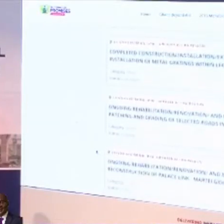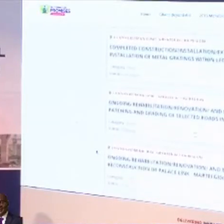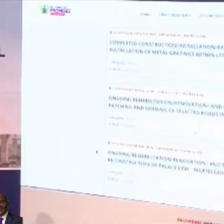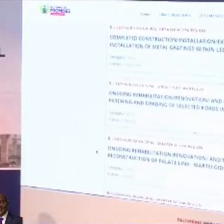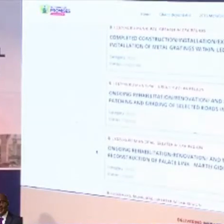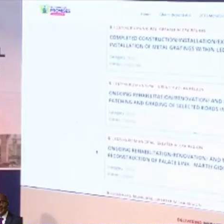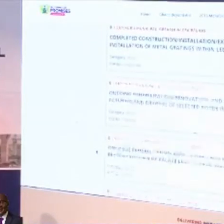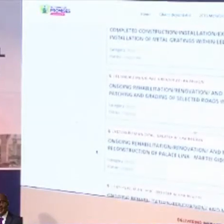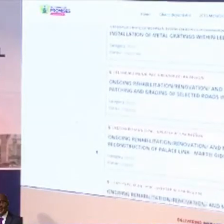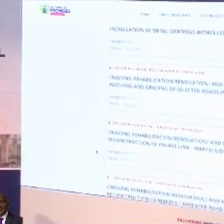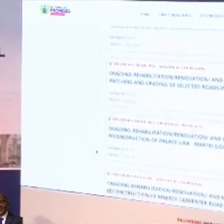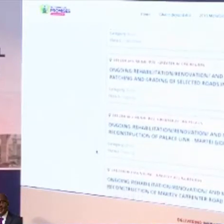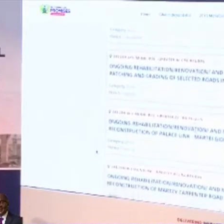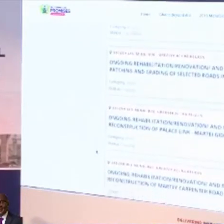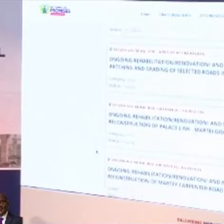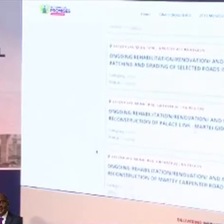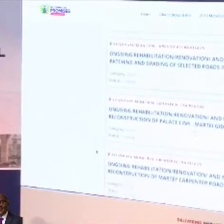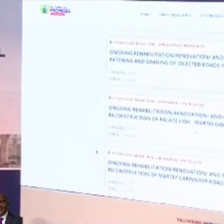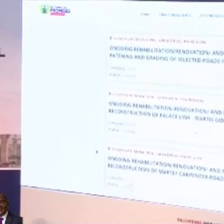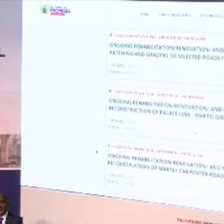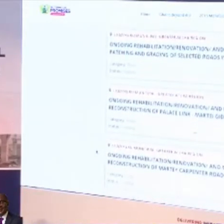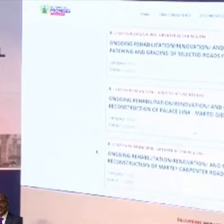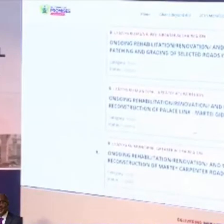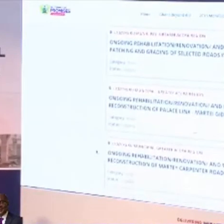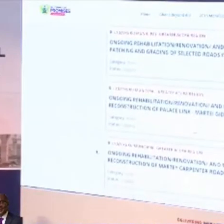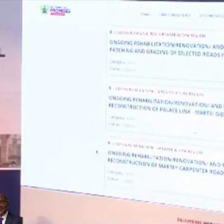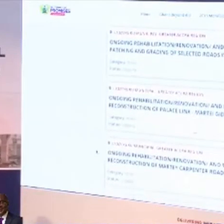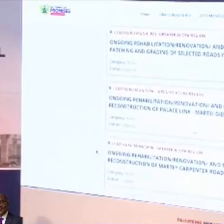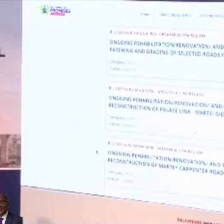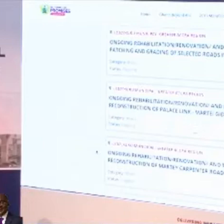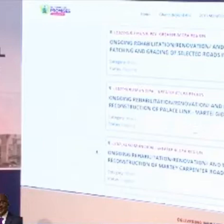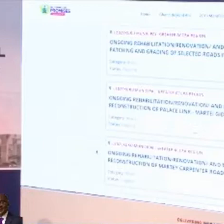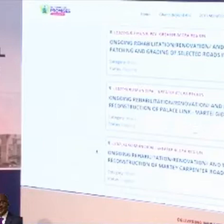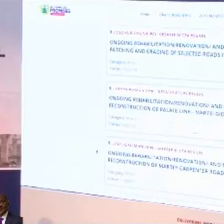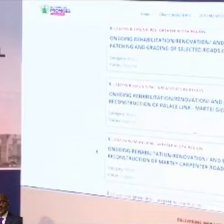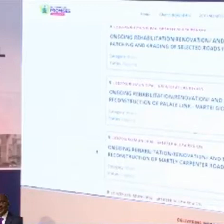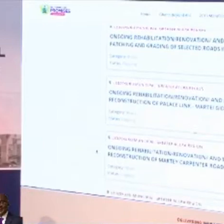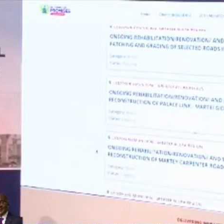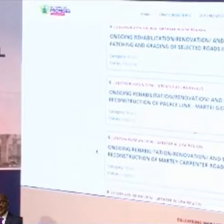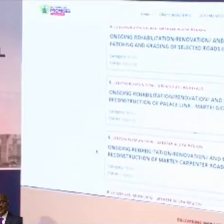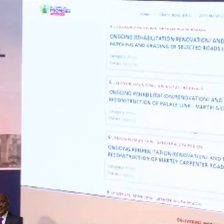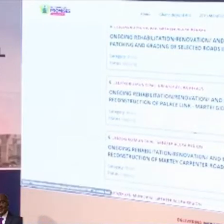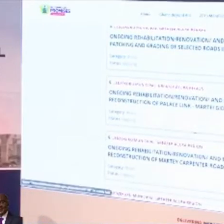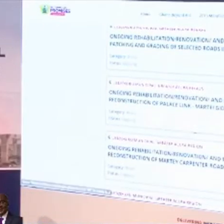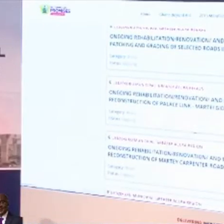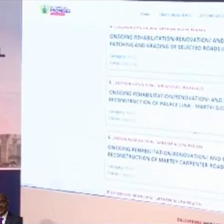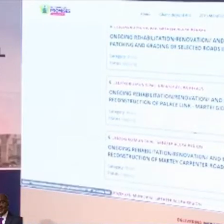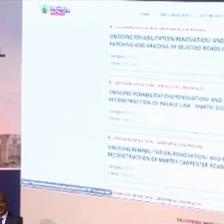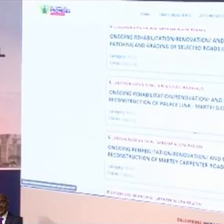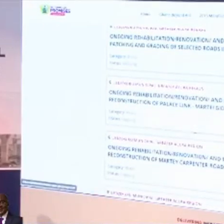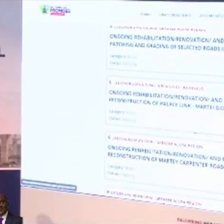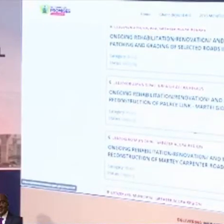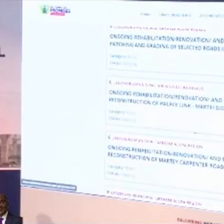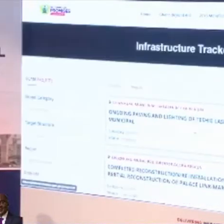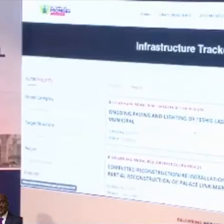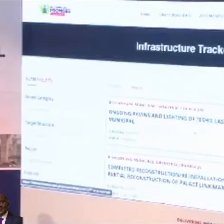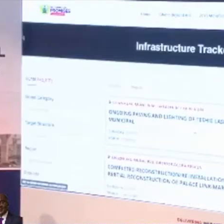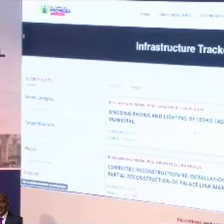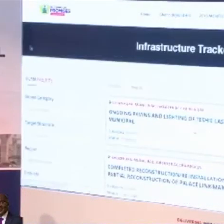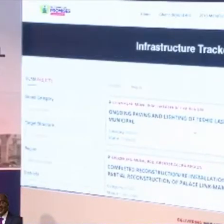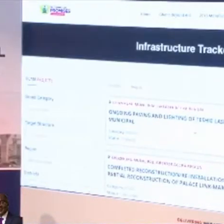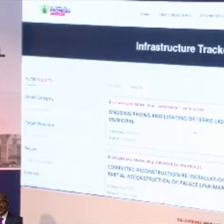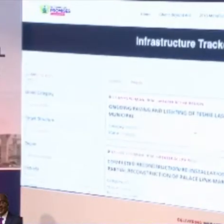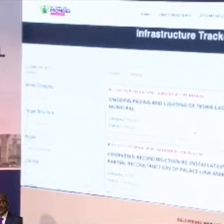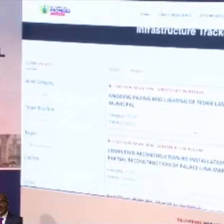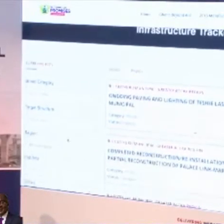So this is Lejokuku in Greater Accra. Now I can go to Central Region.